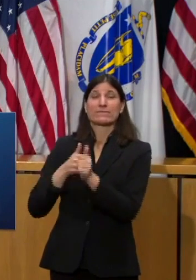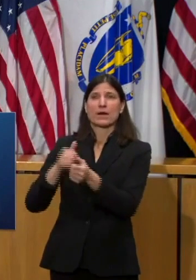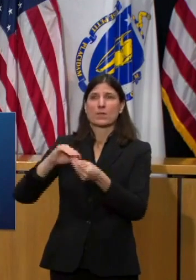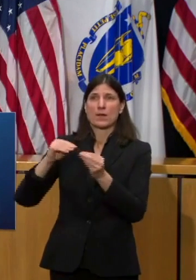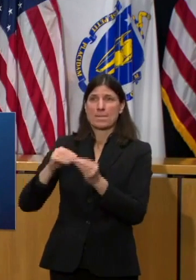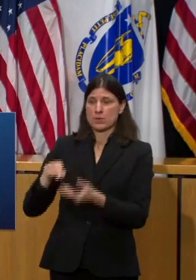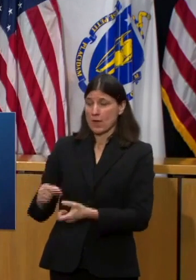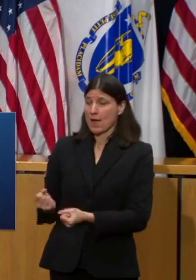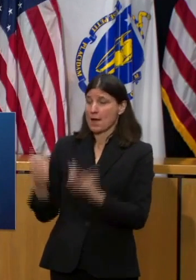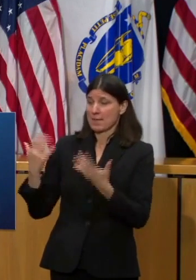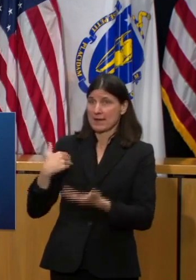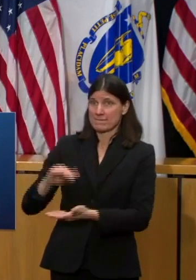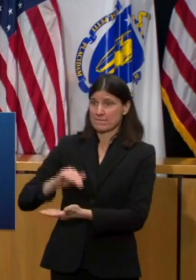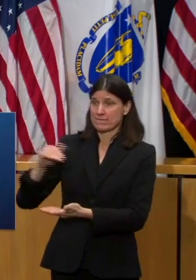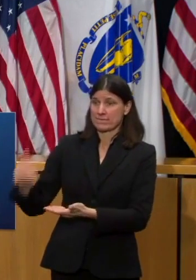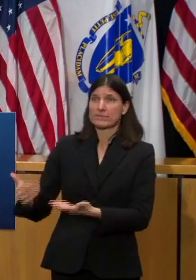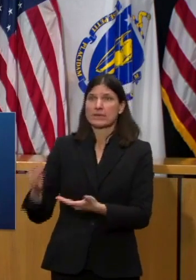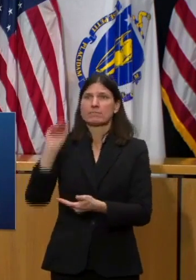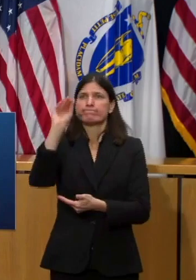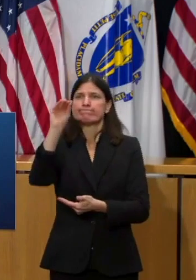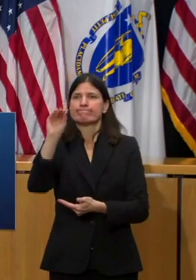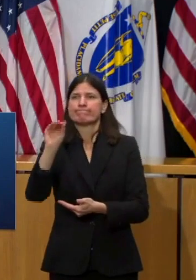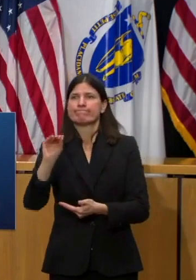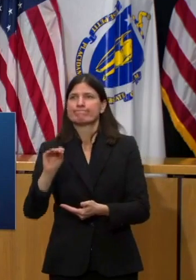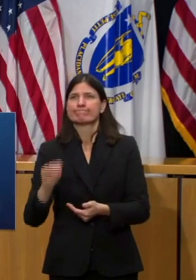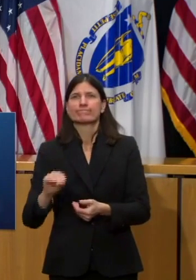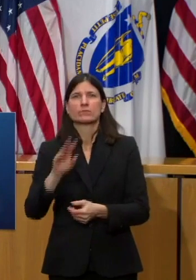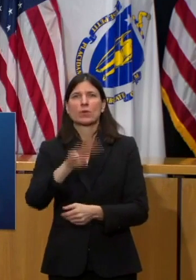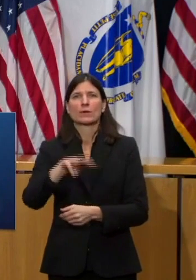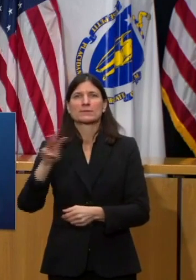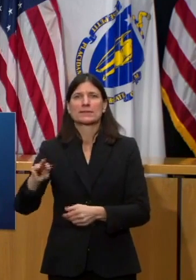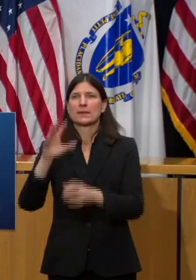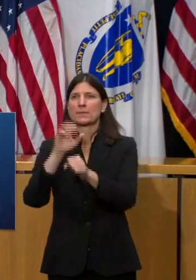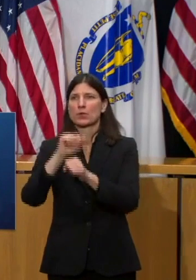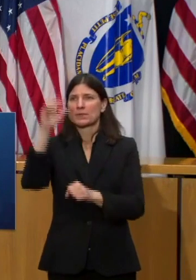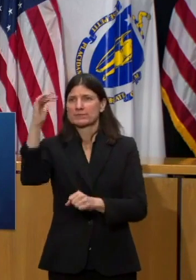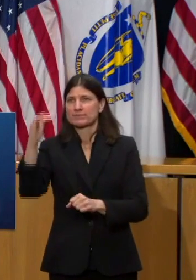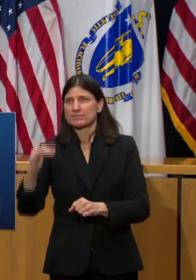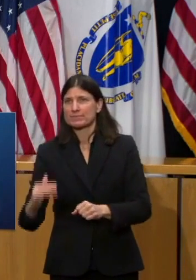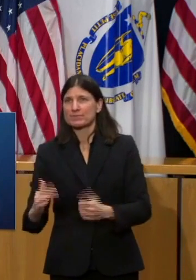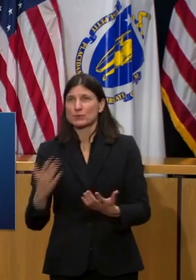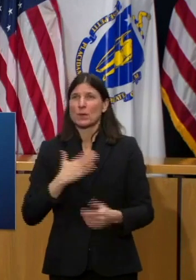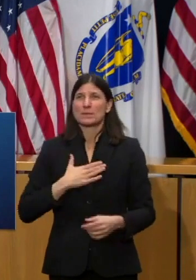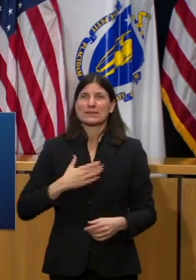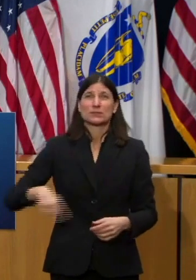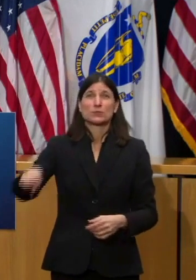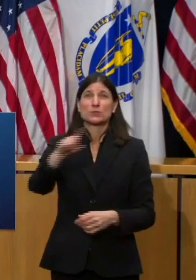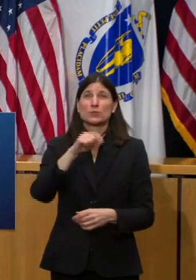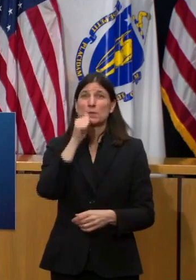new group to get an appointment and to get their first vaccination.